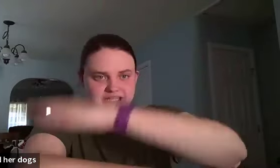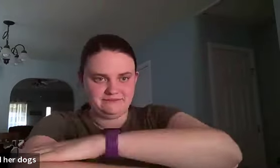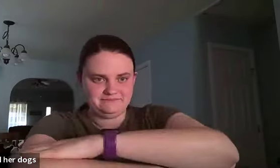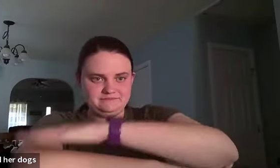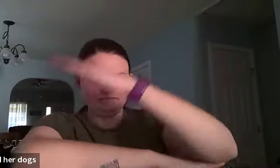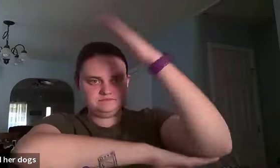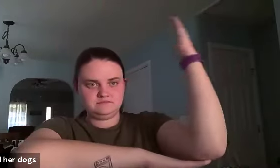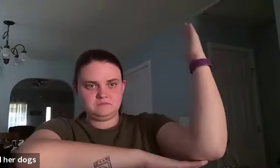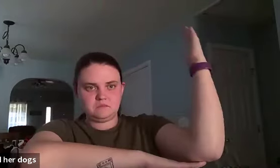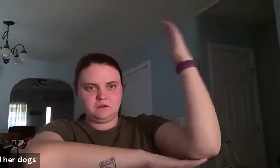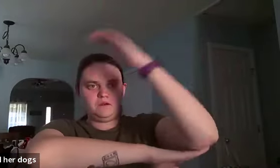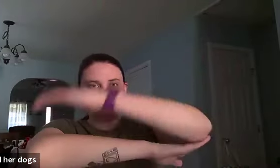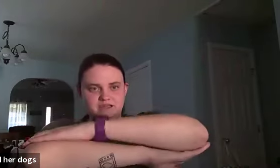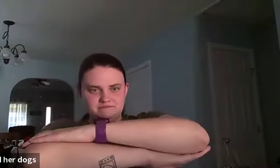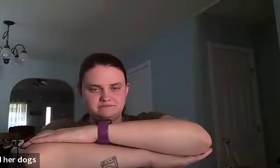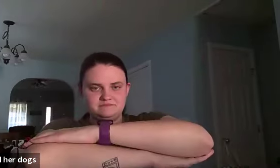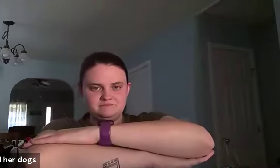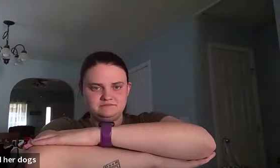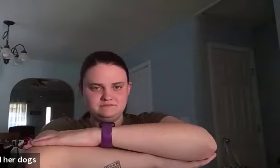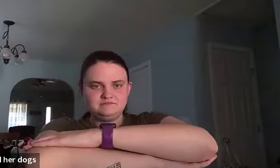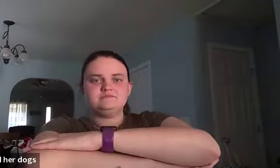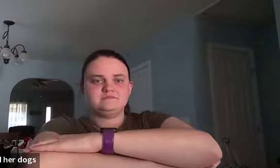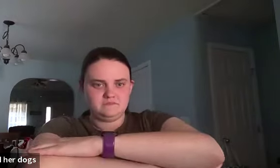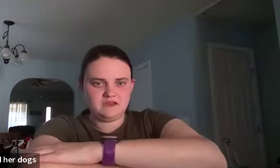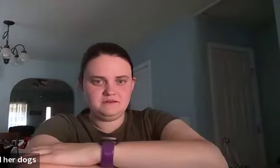day. All day. Okay?